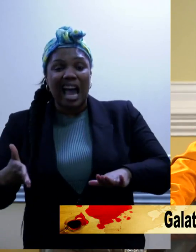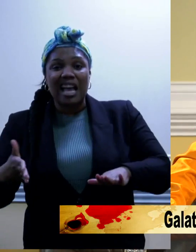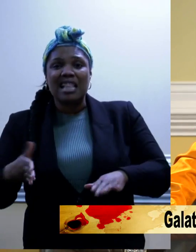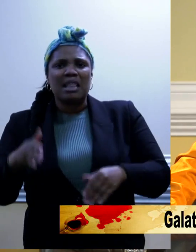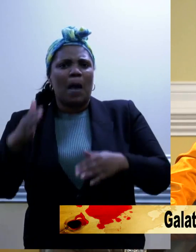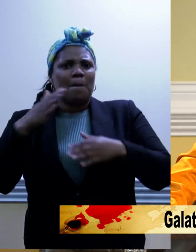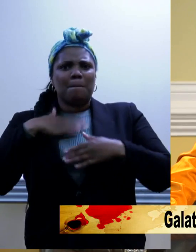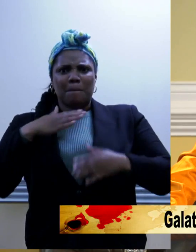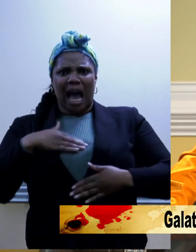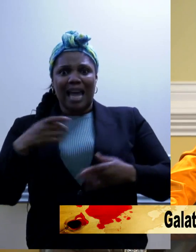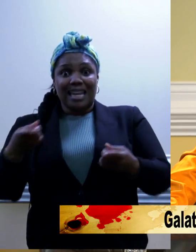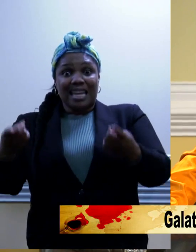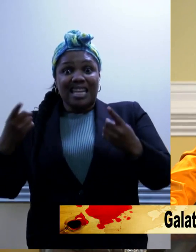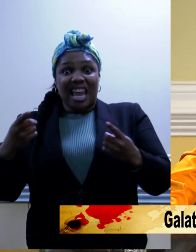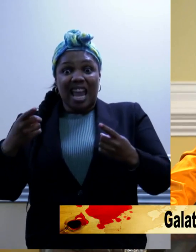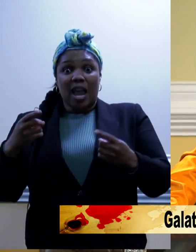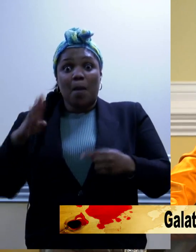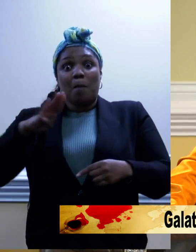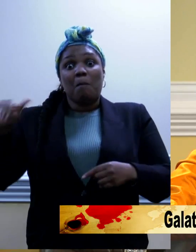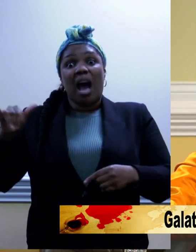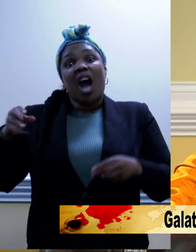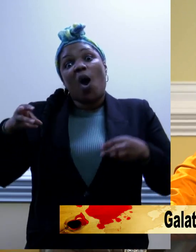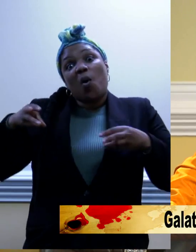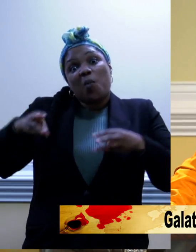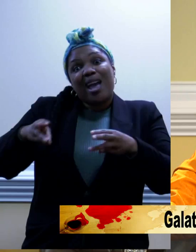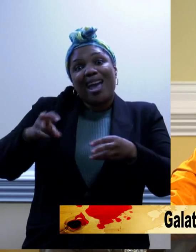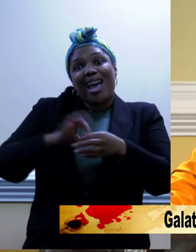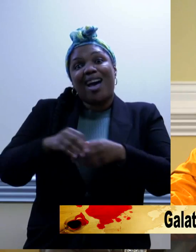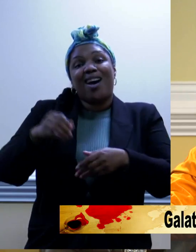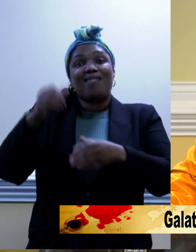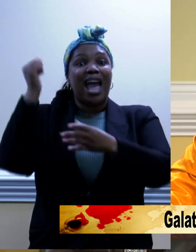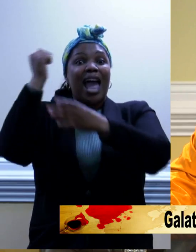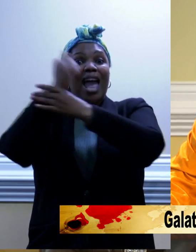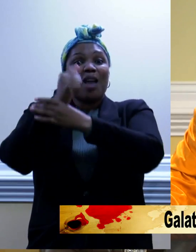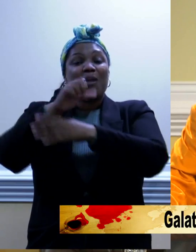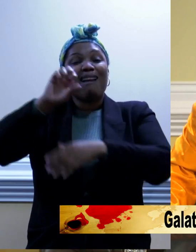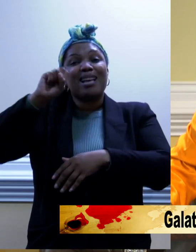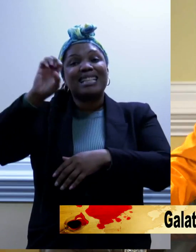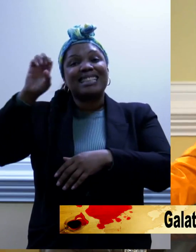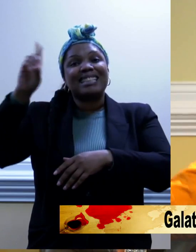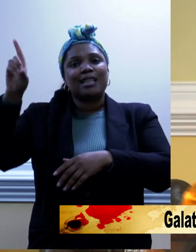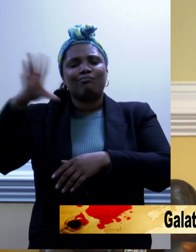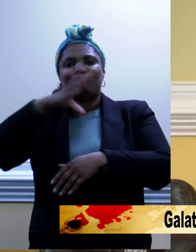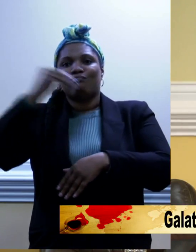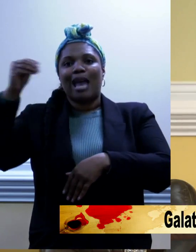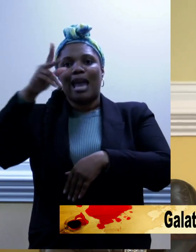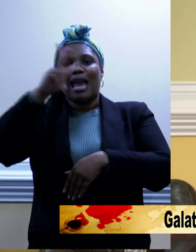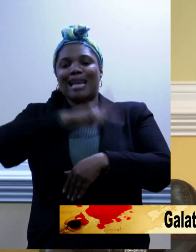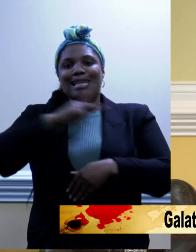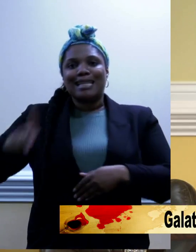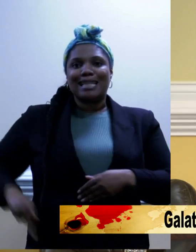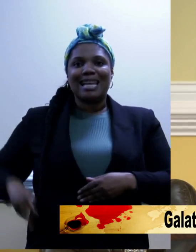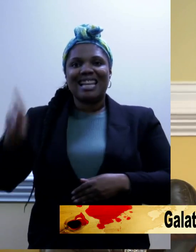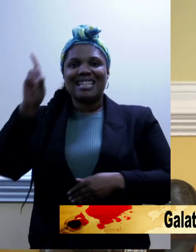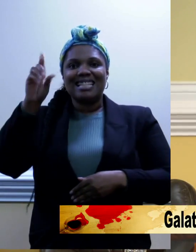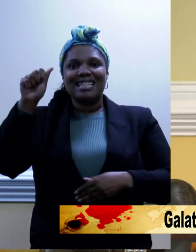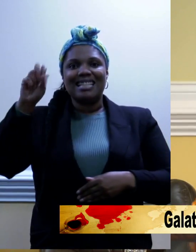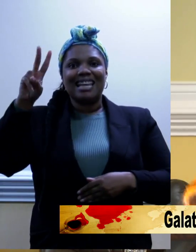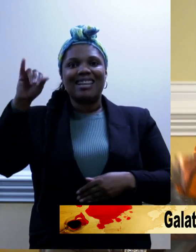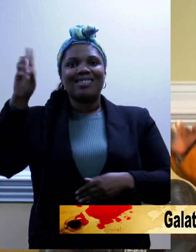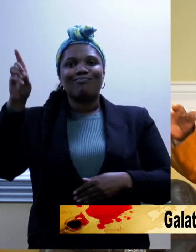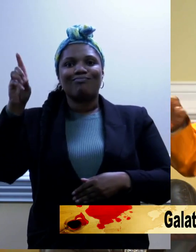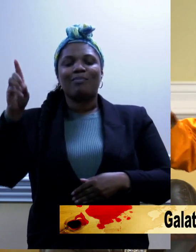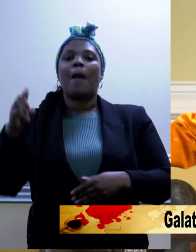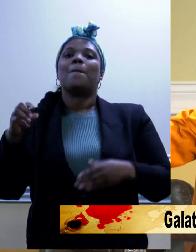of Abraham's yes. seed. And also of David's seed. But there was not their seed. He